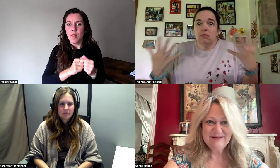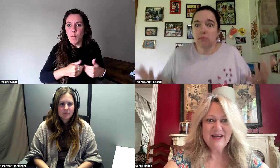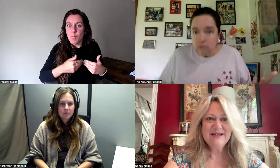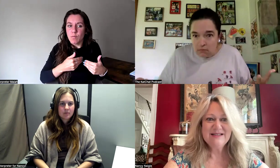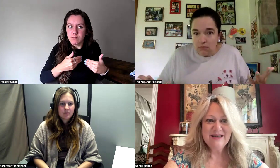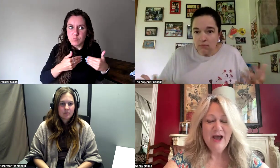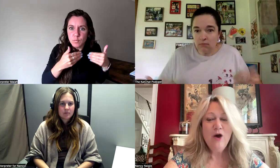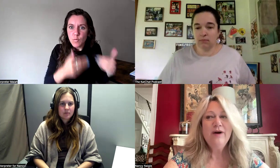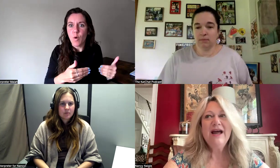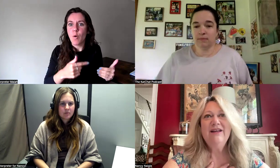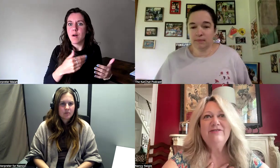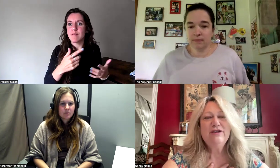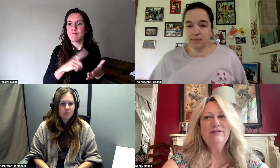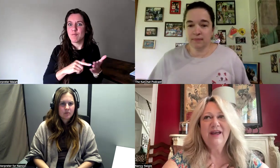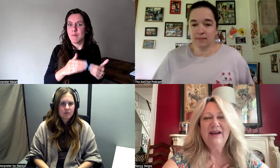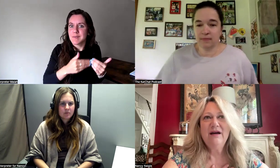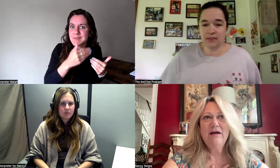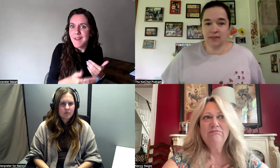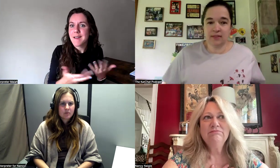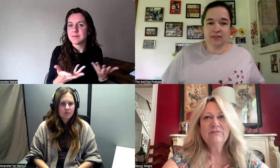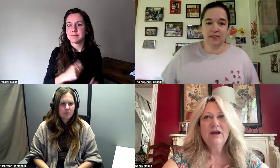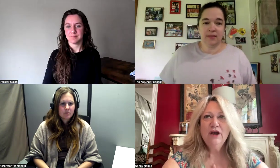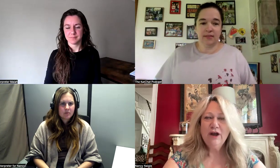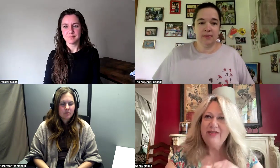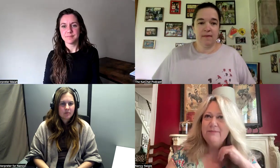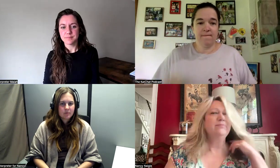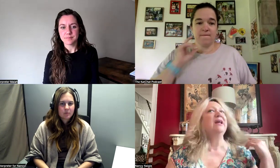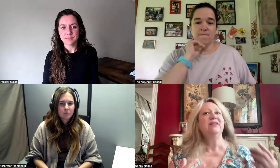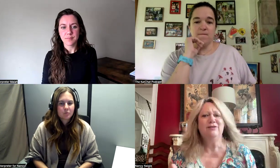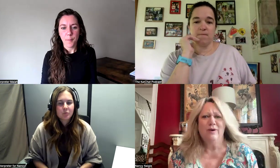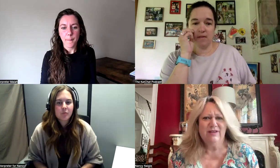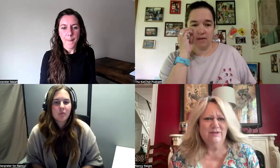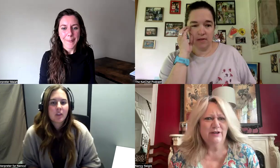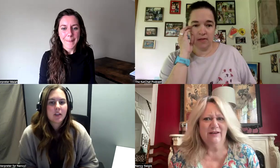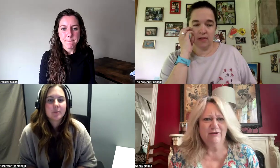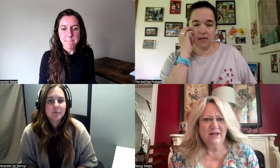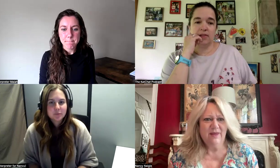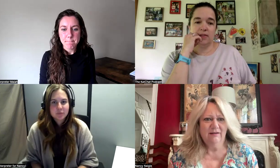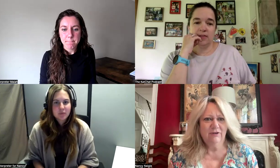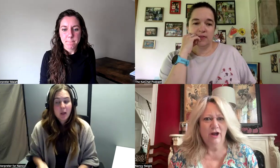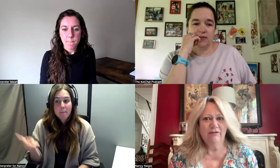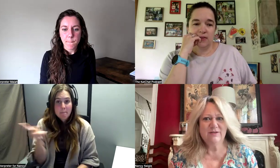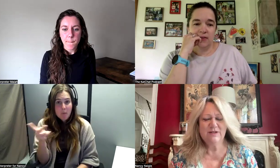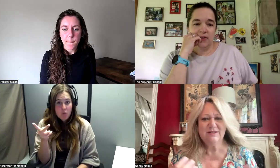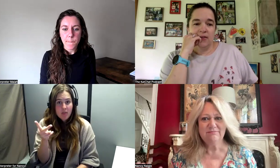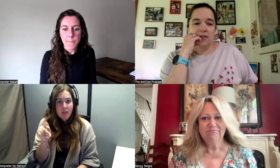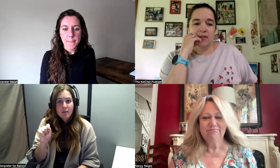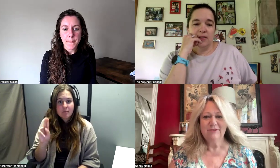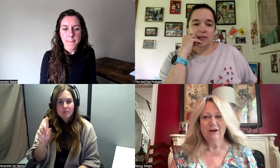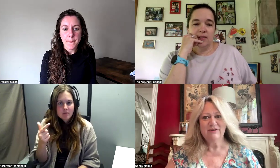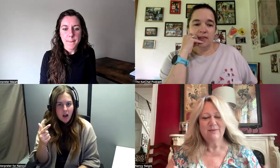right, right. Well, and I love too that I think neither one of them was looking for something. This